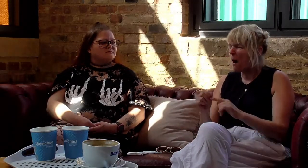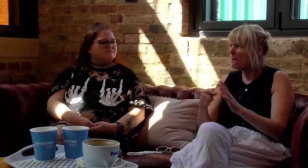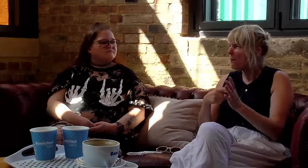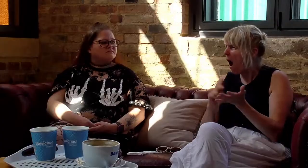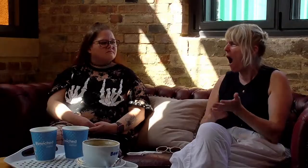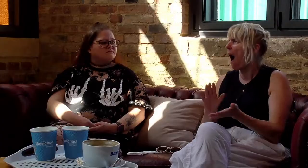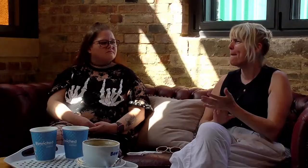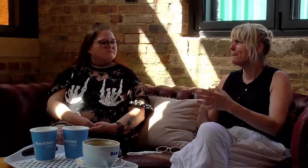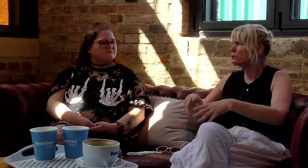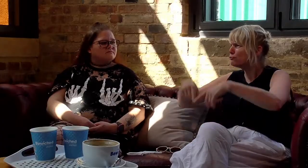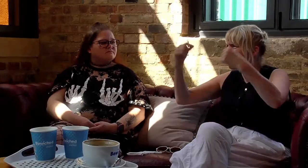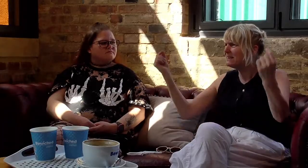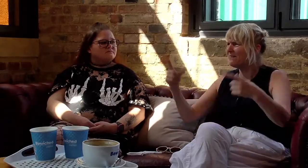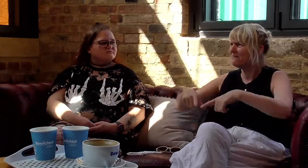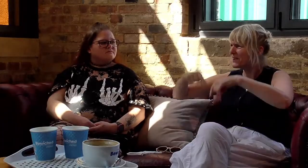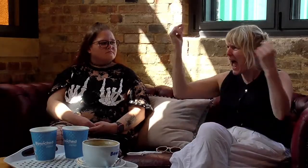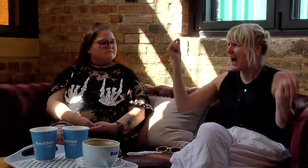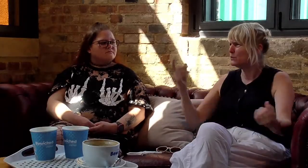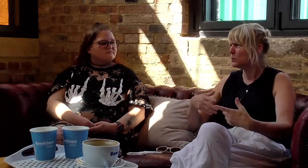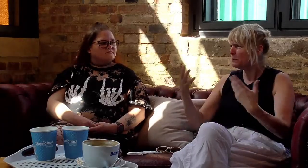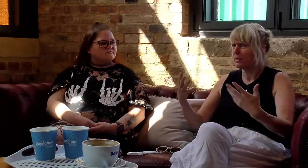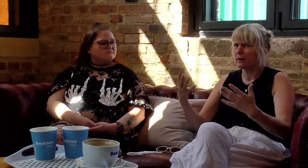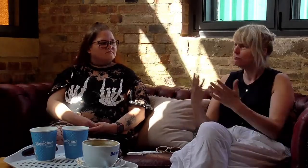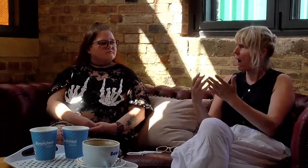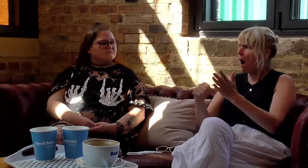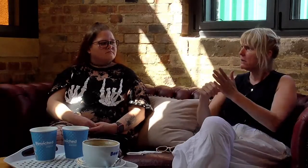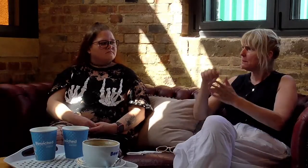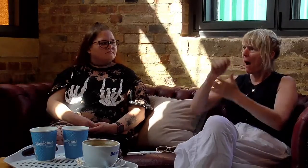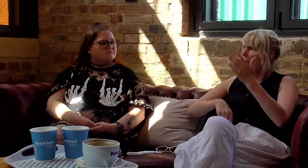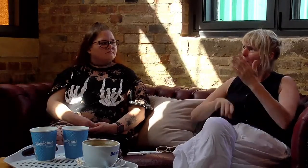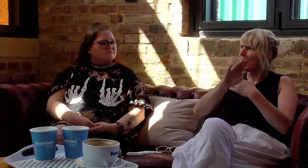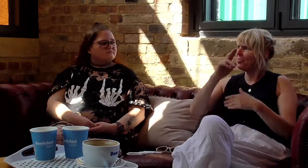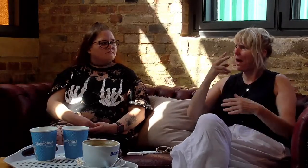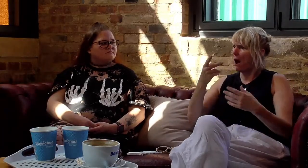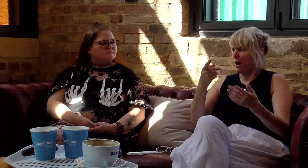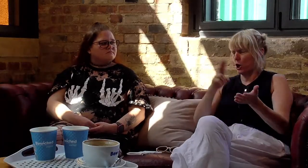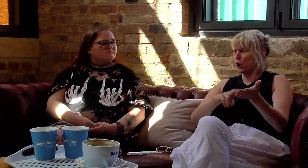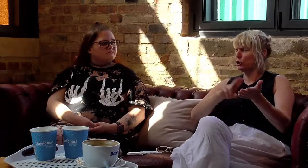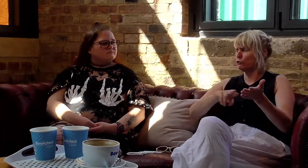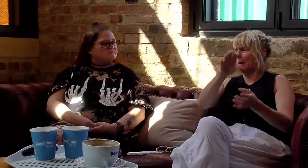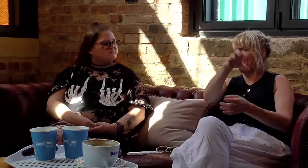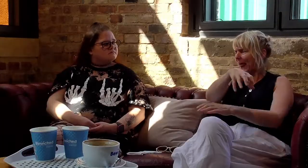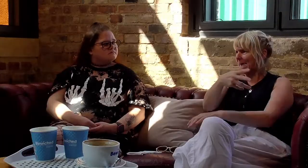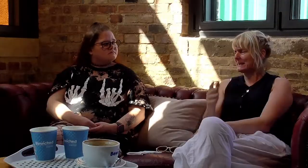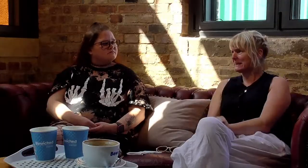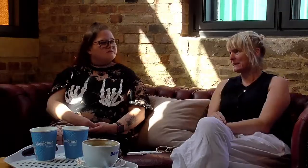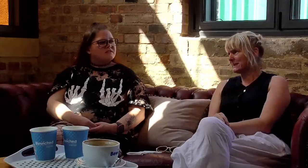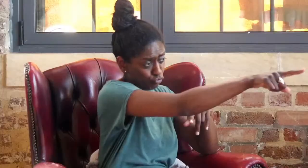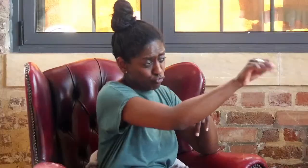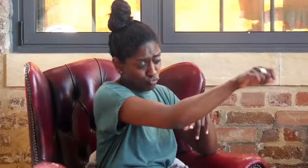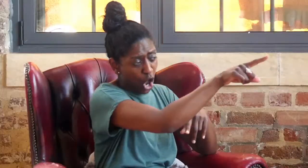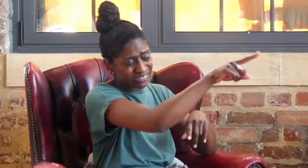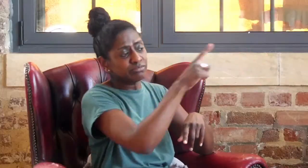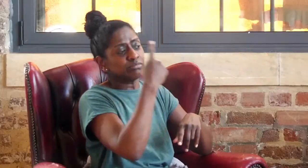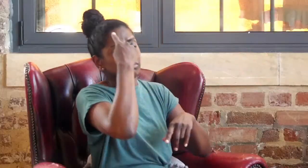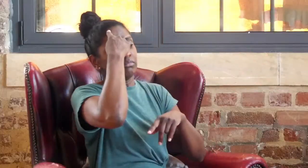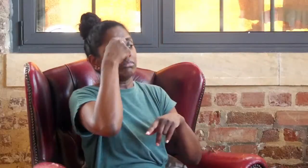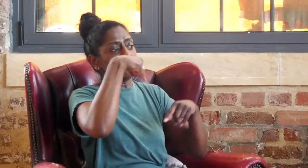Some plants are really good in this weather, but things with lots and lots of flowers are very hard to look